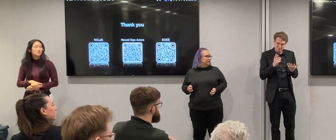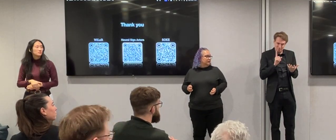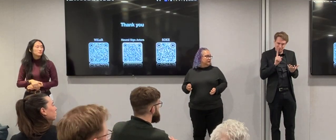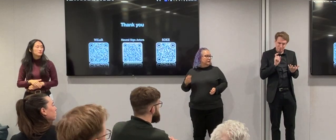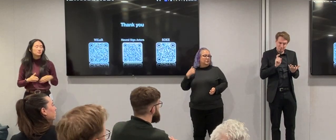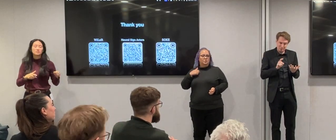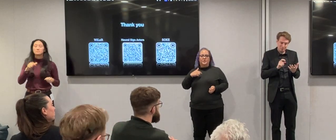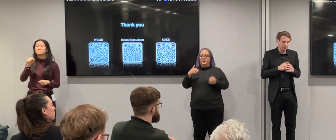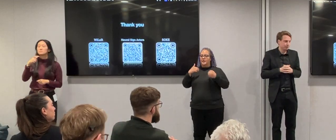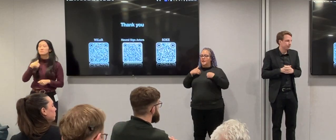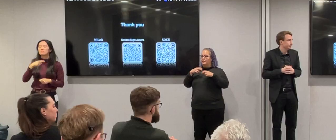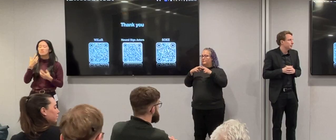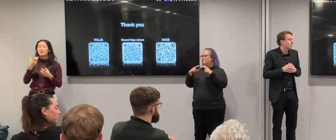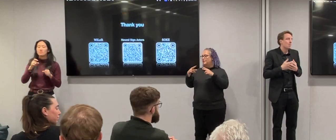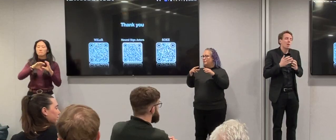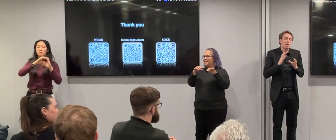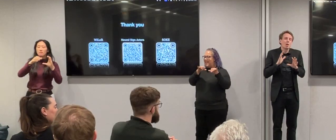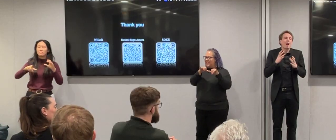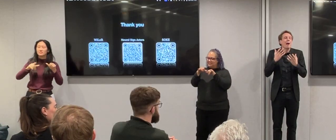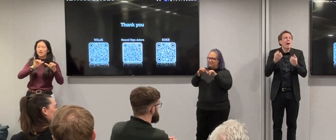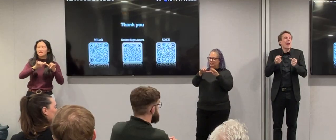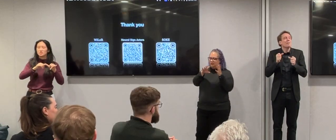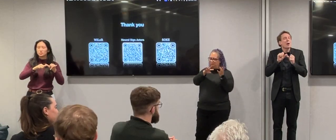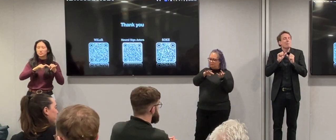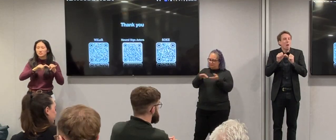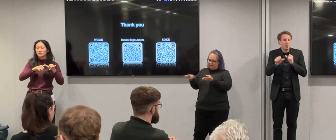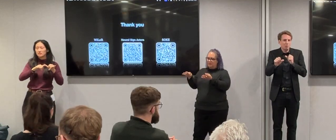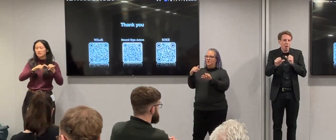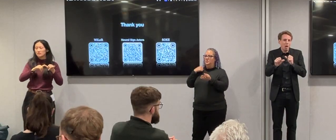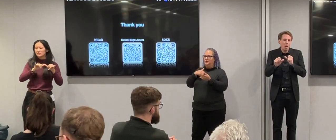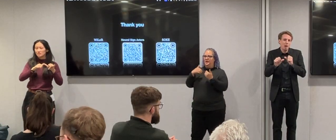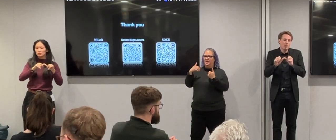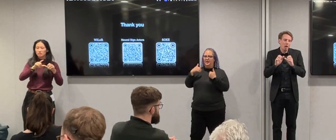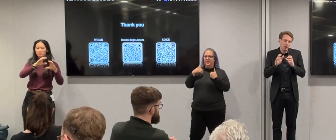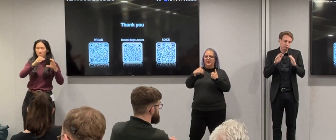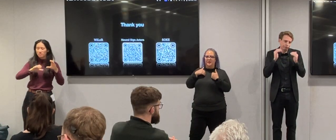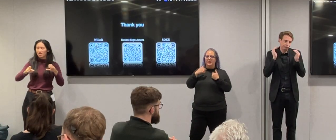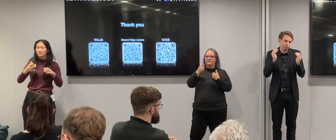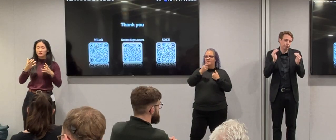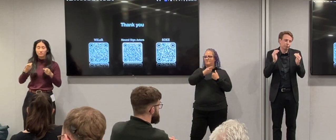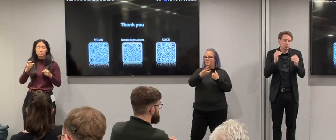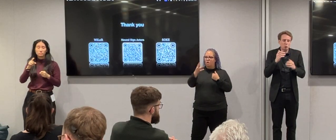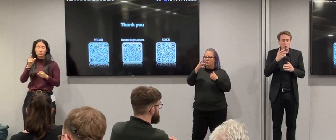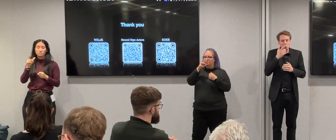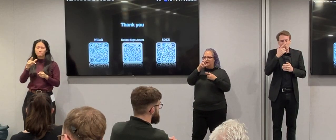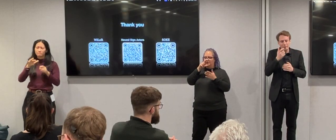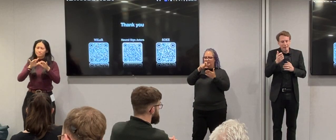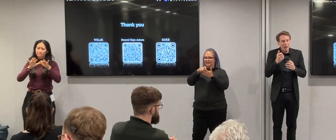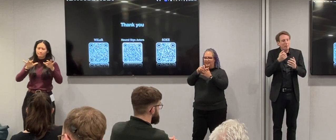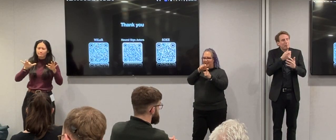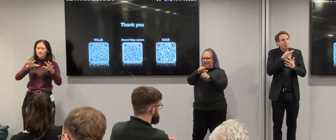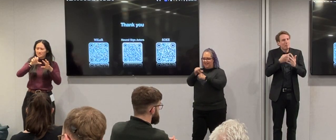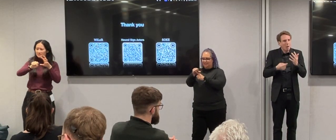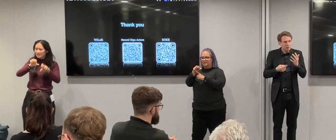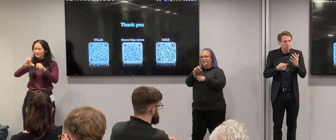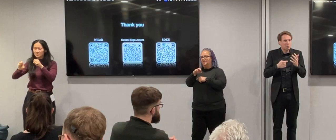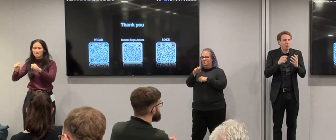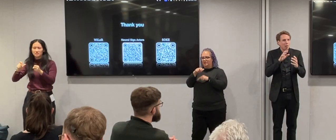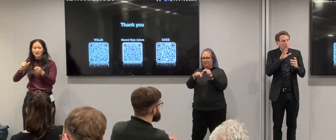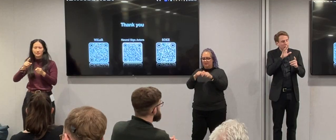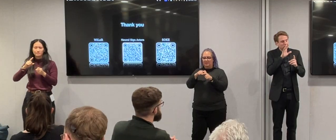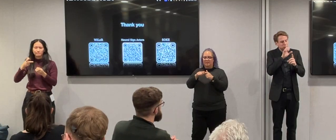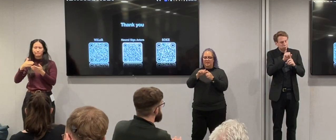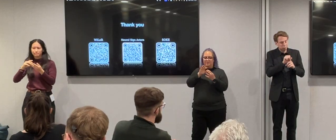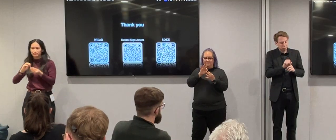engineered pipeline where we do an ensemble of multiple detections and reconstructions, and then we fit and refine